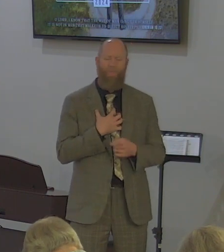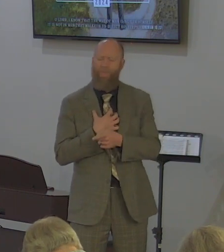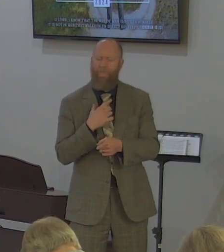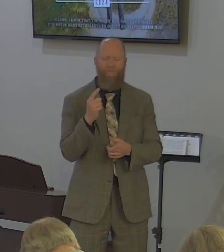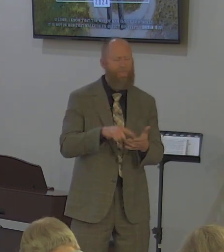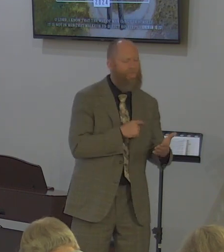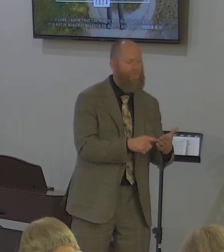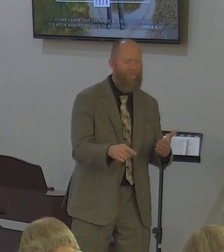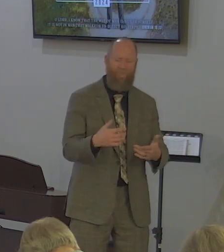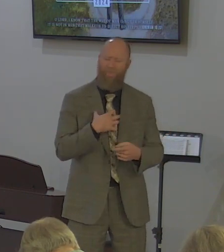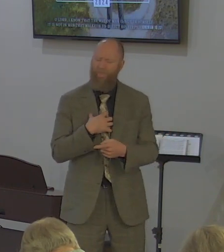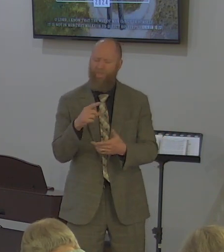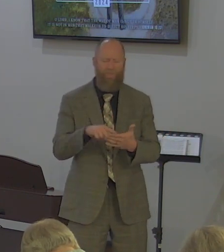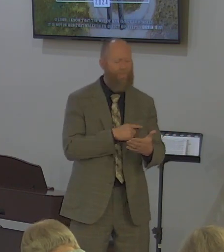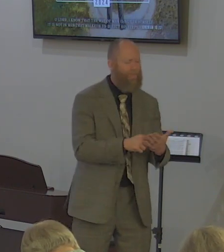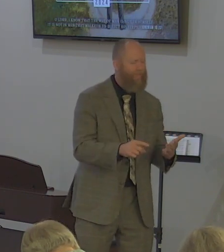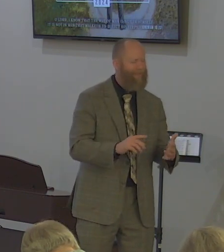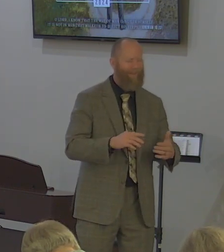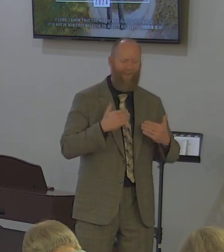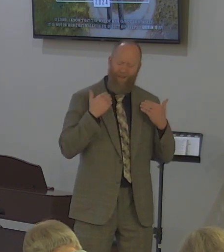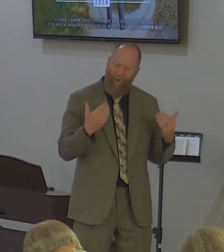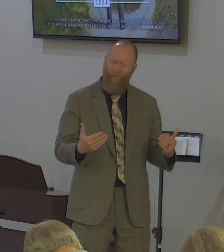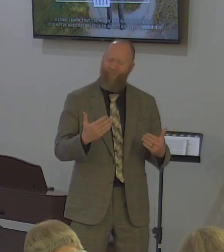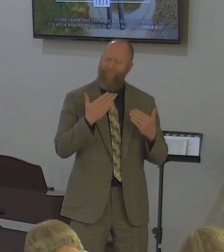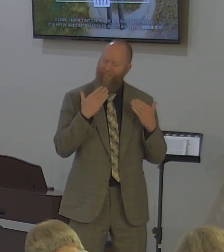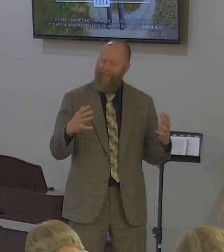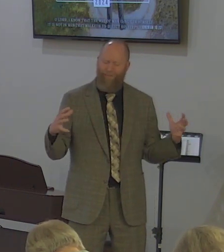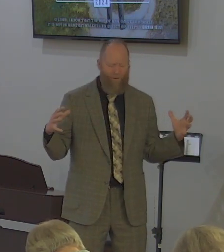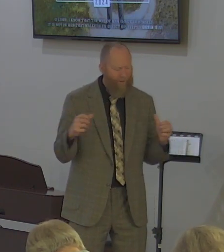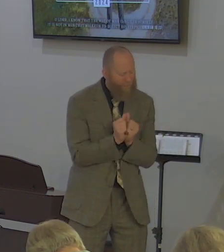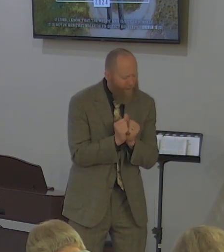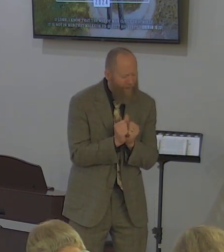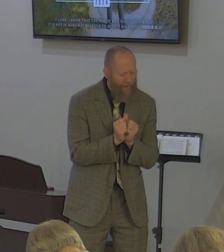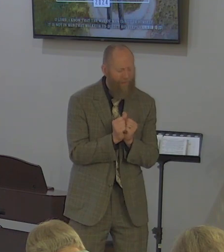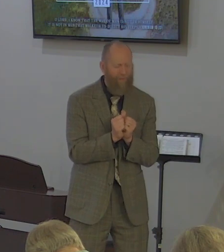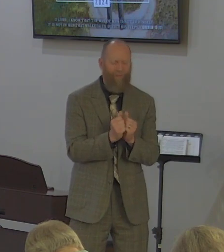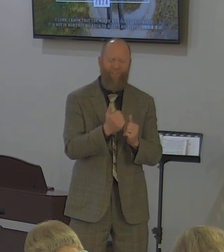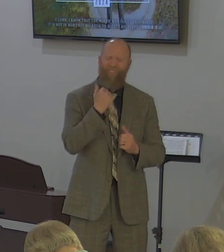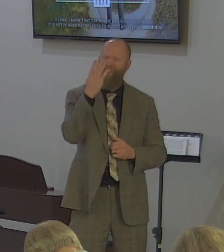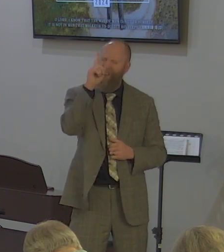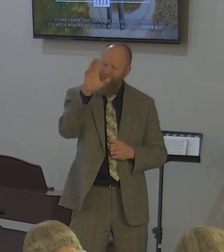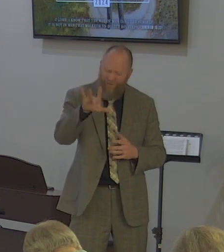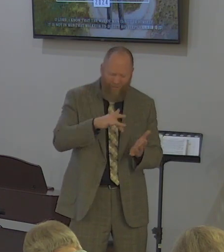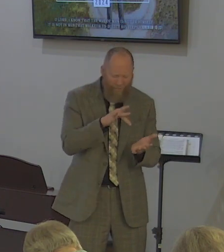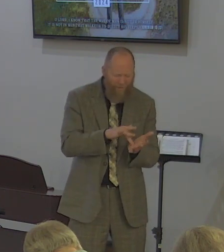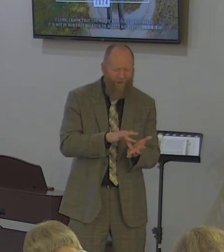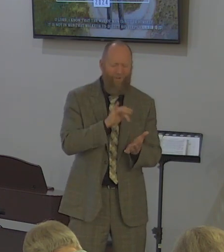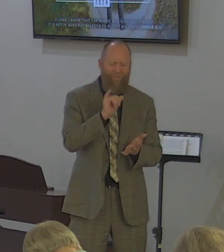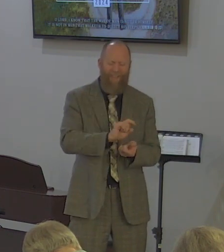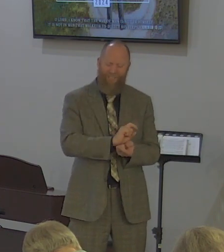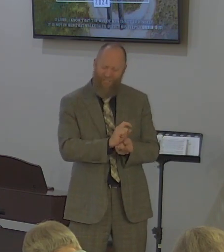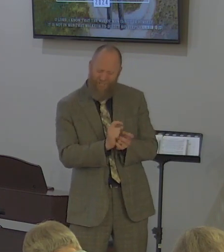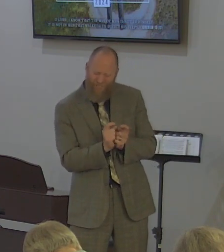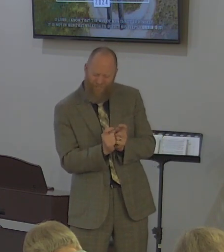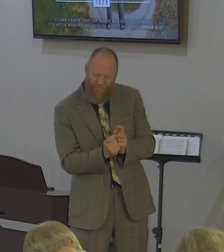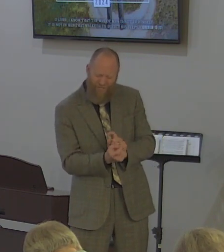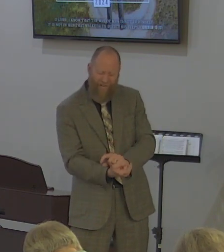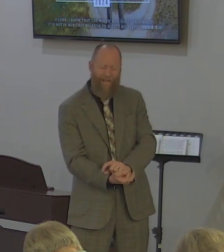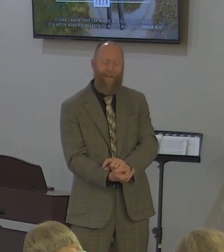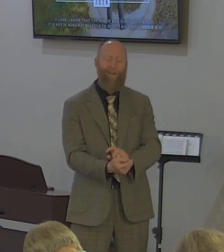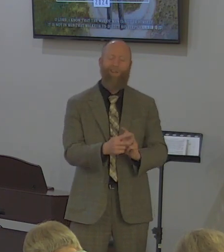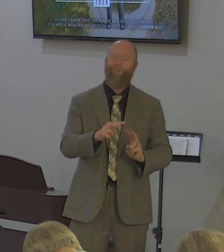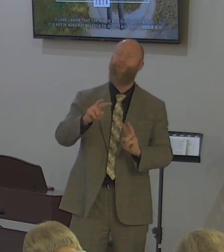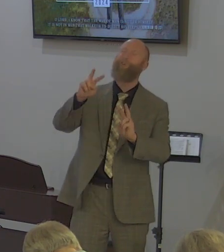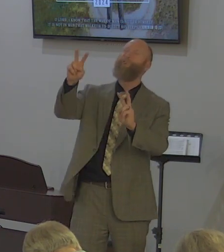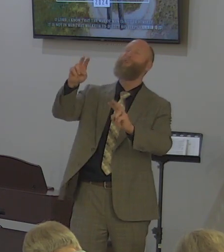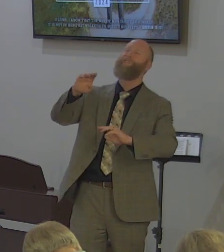would become thankful for who they are and what they are and for Your provision of them in their life, and that they would begin to be contented with You